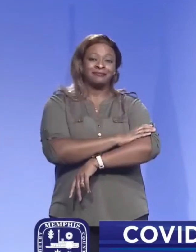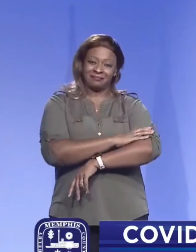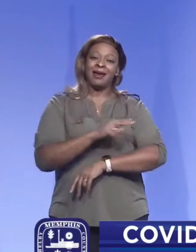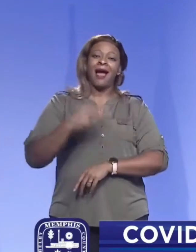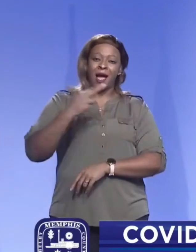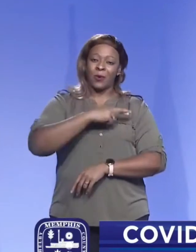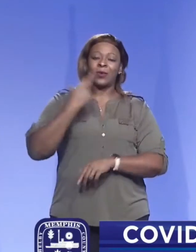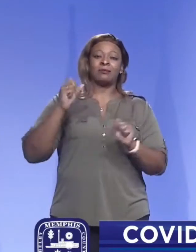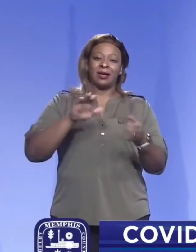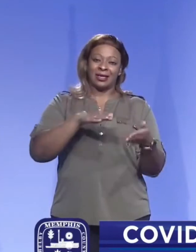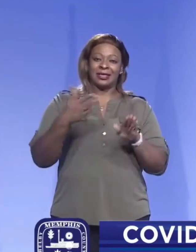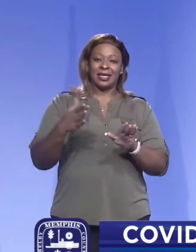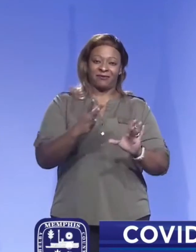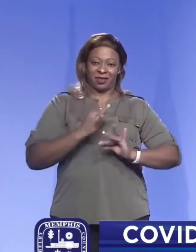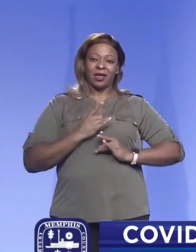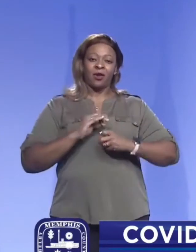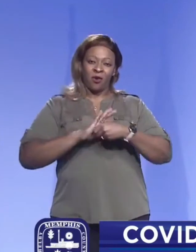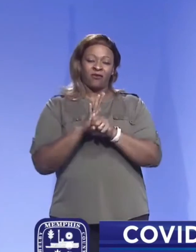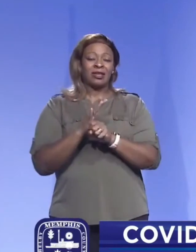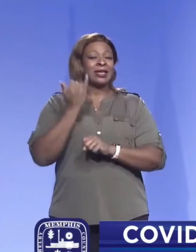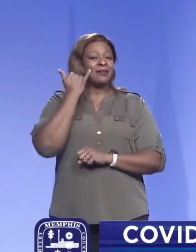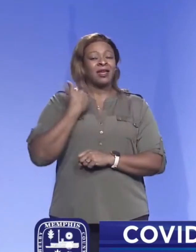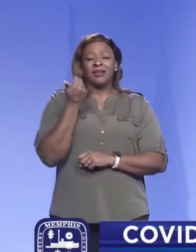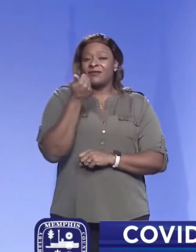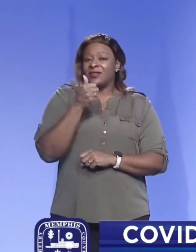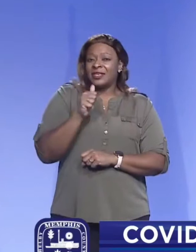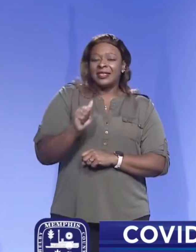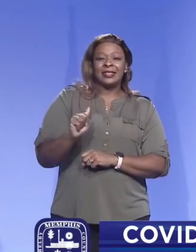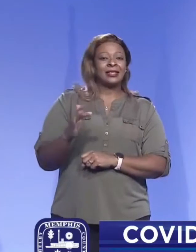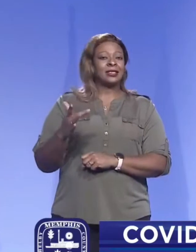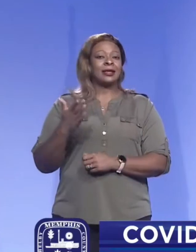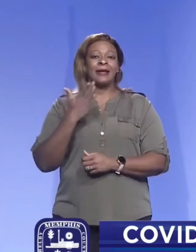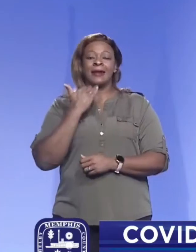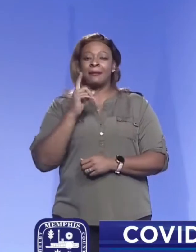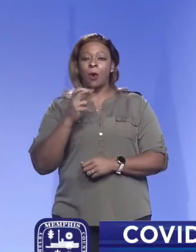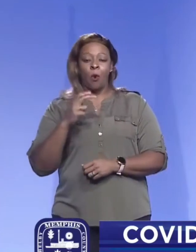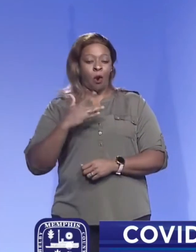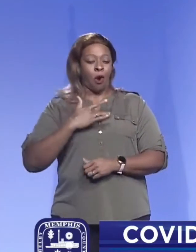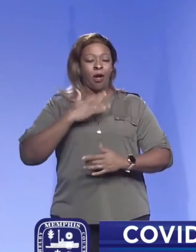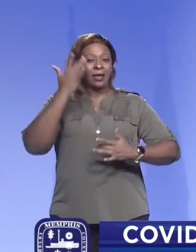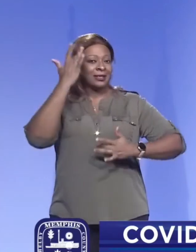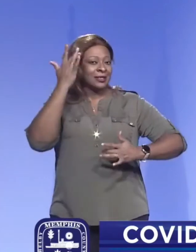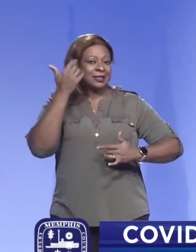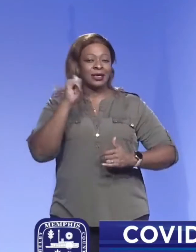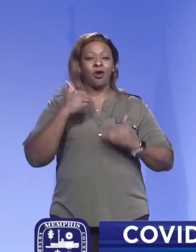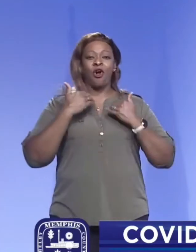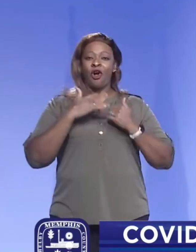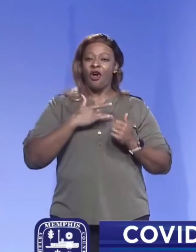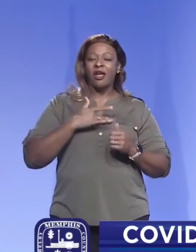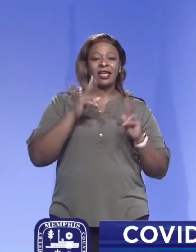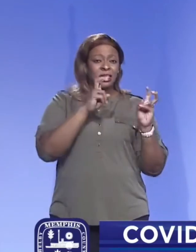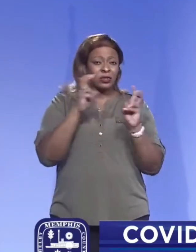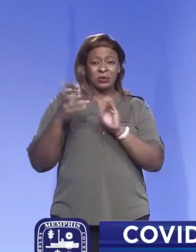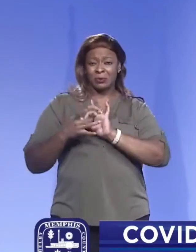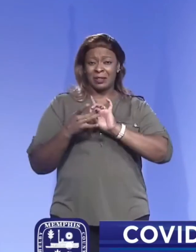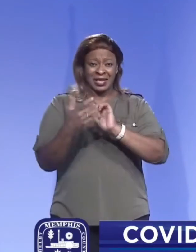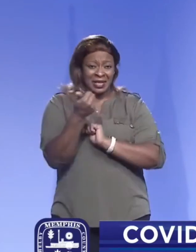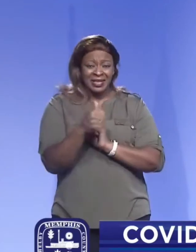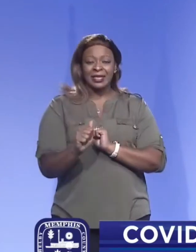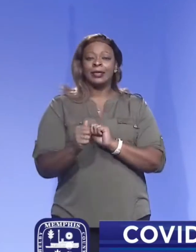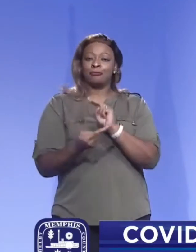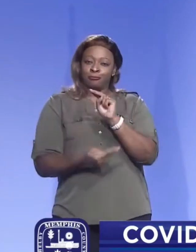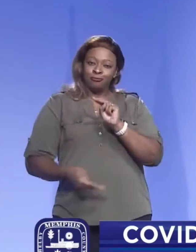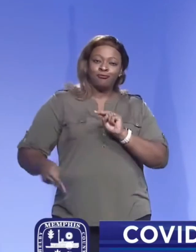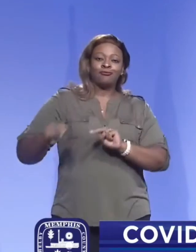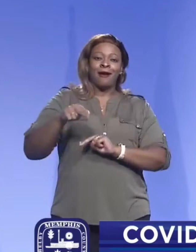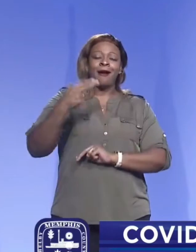for mortality. Also, if you have been diagnosed with heart disease of any kind or any sort of cardiac condition, that is an elevating risk